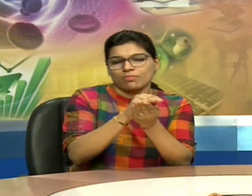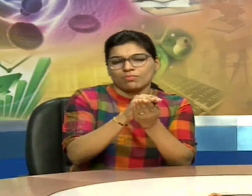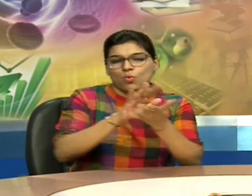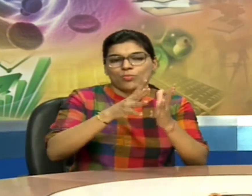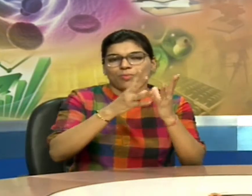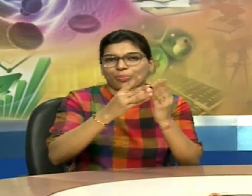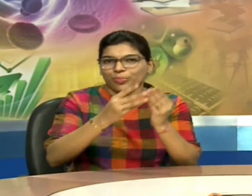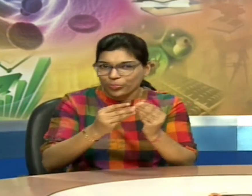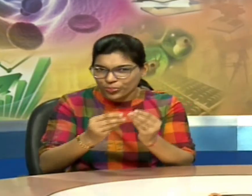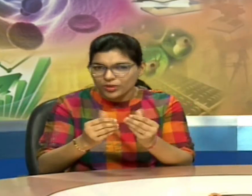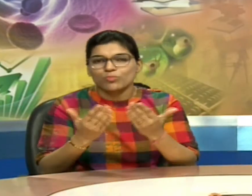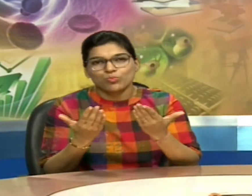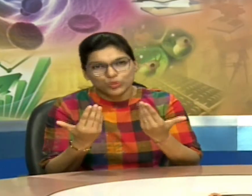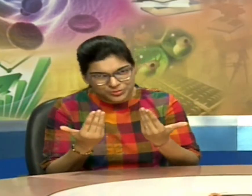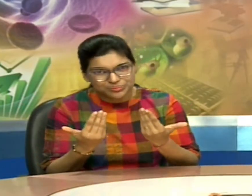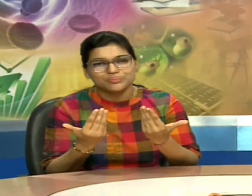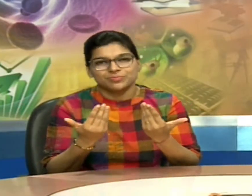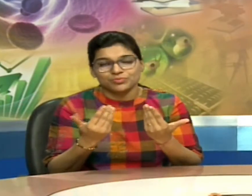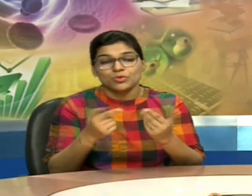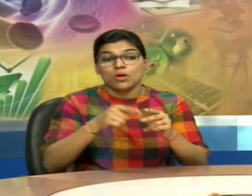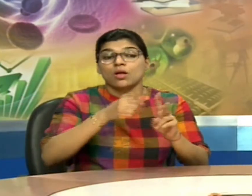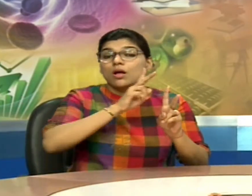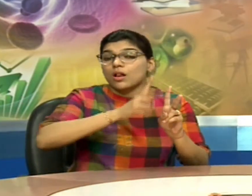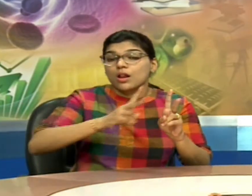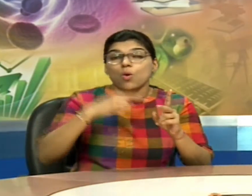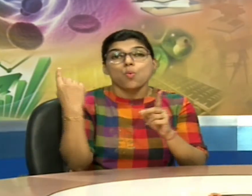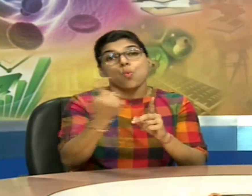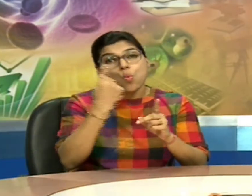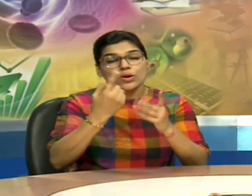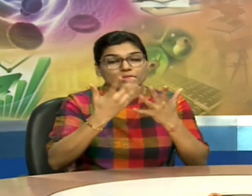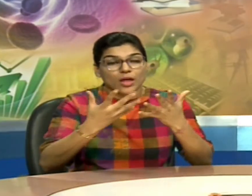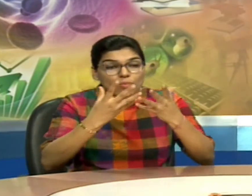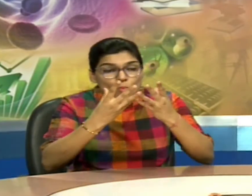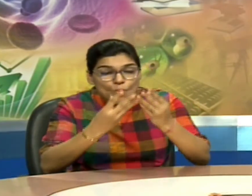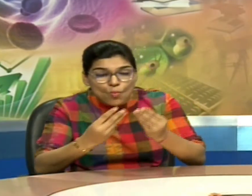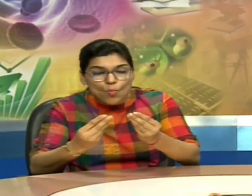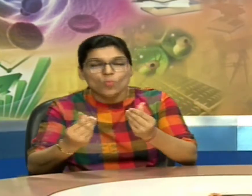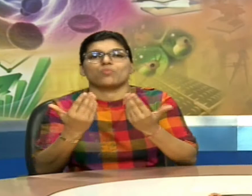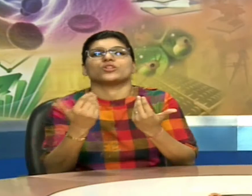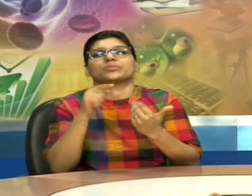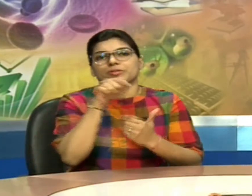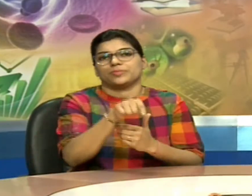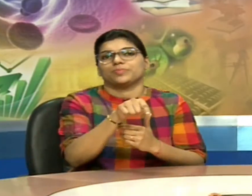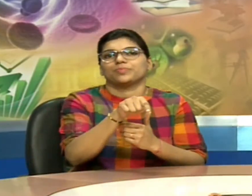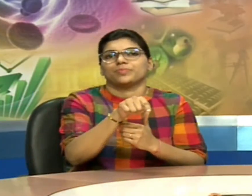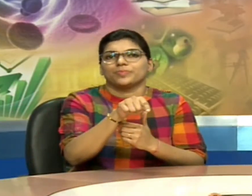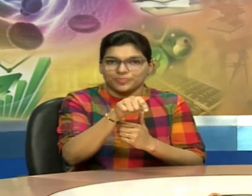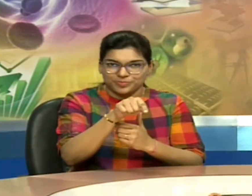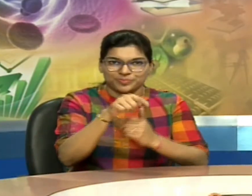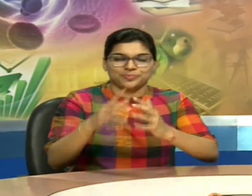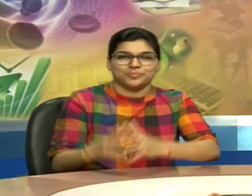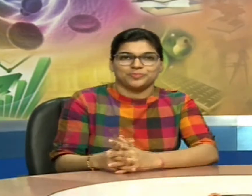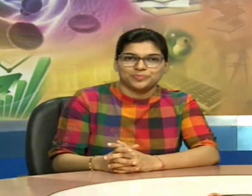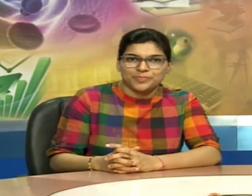For example, paper. There are different things which are degradable.